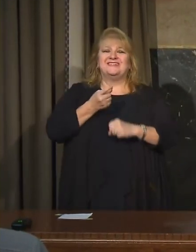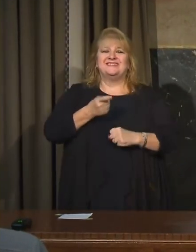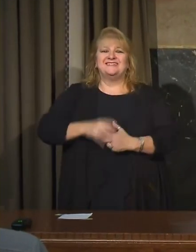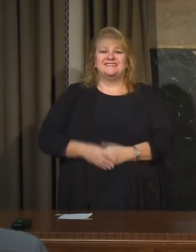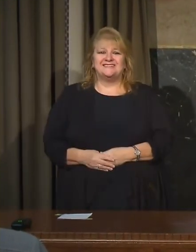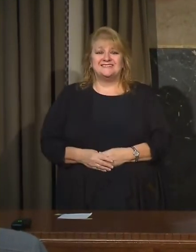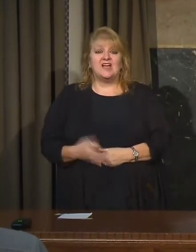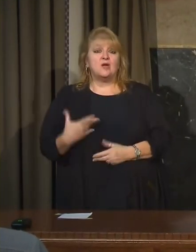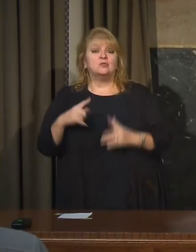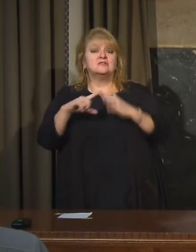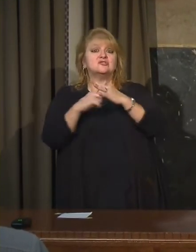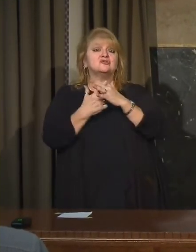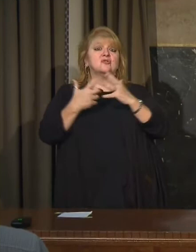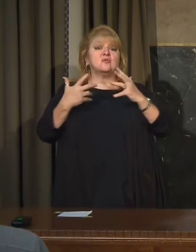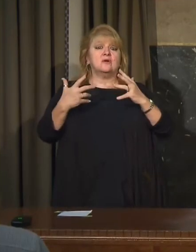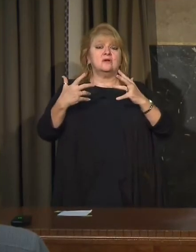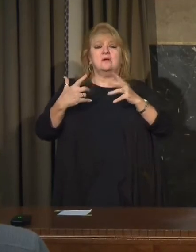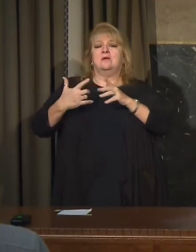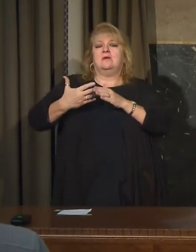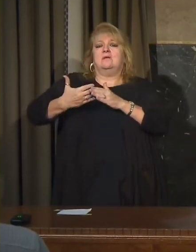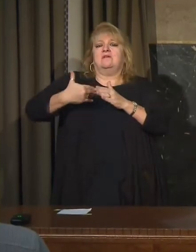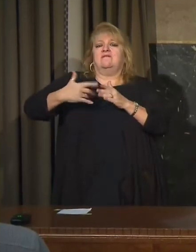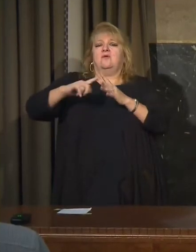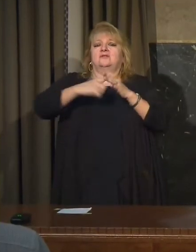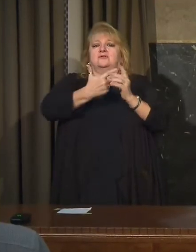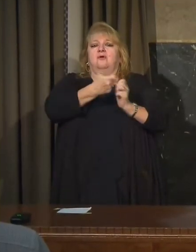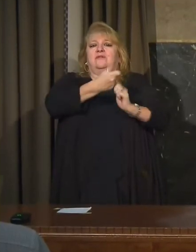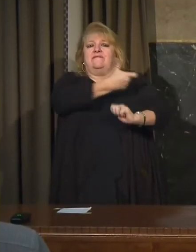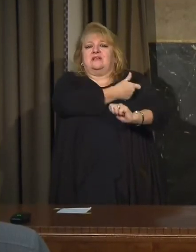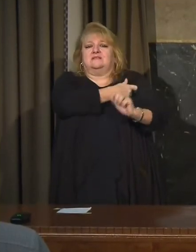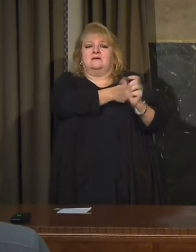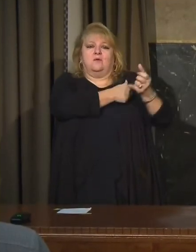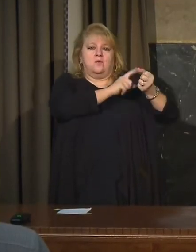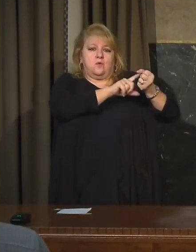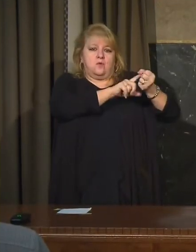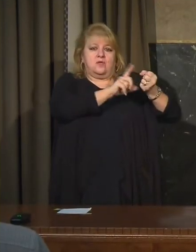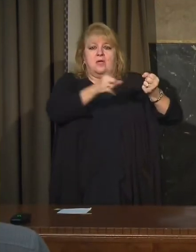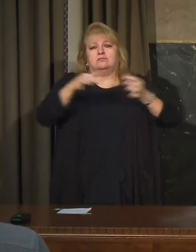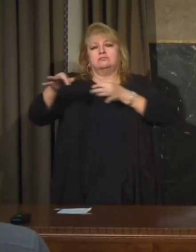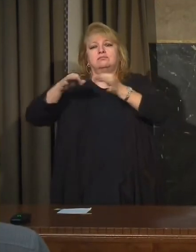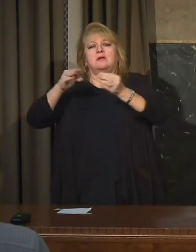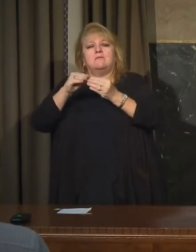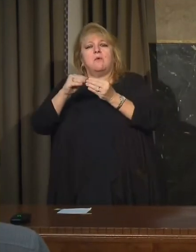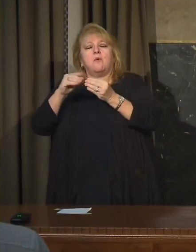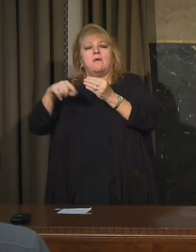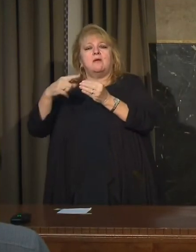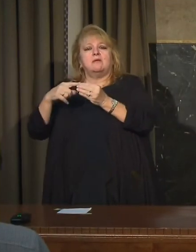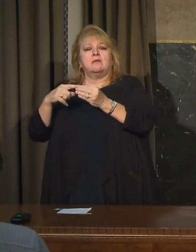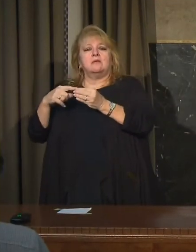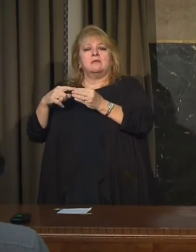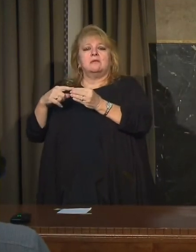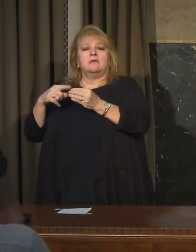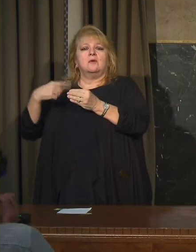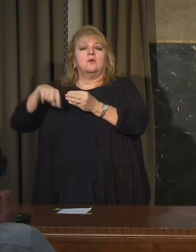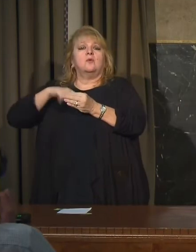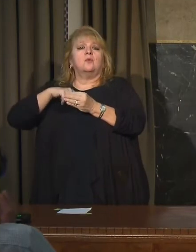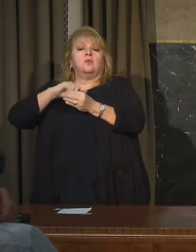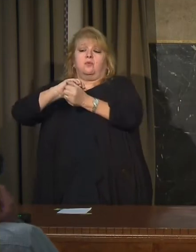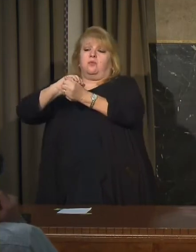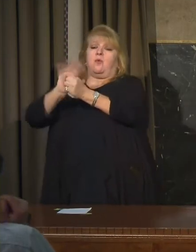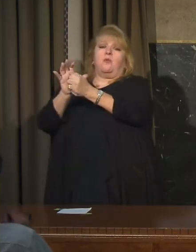I'm going to start off just before we talk about the vaccine, just talk about where we are in a little bit more detail with the outbreak